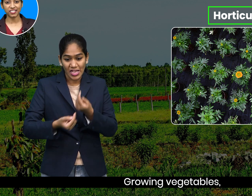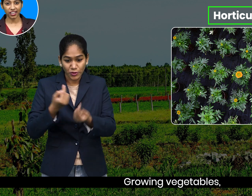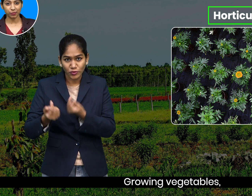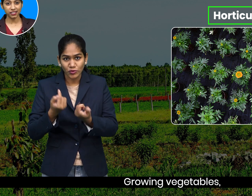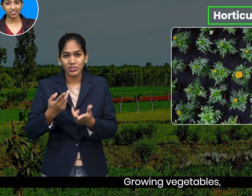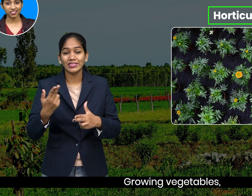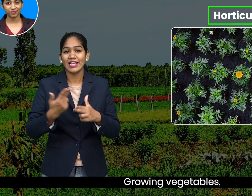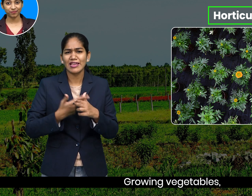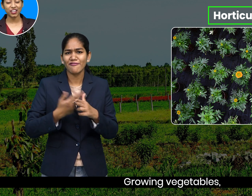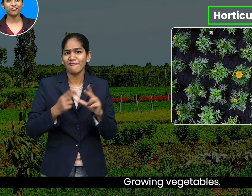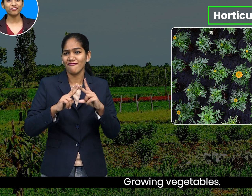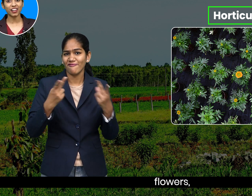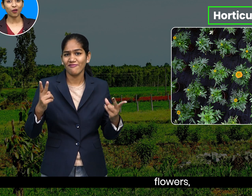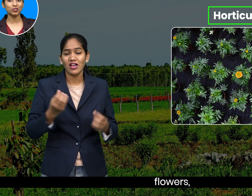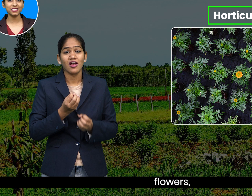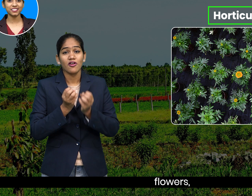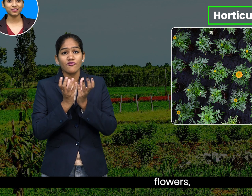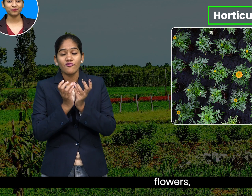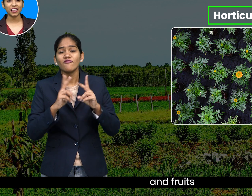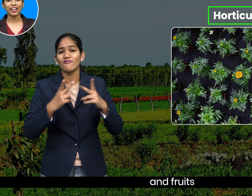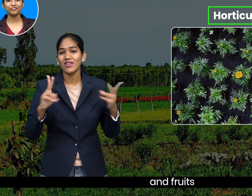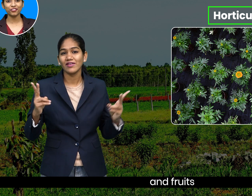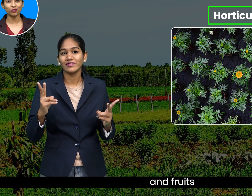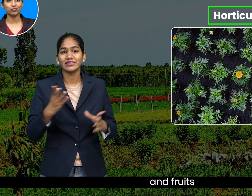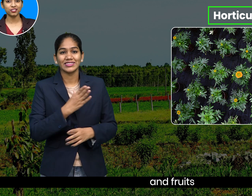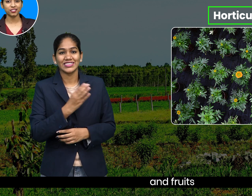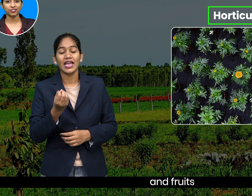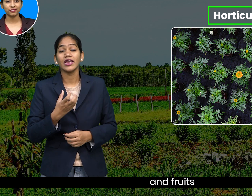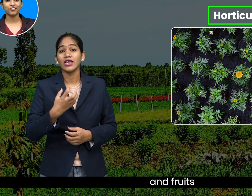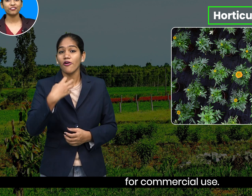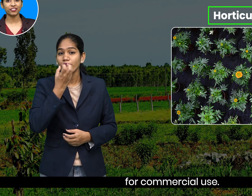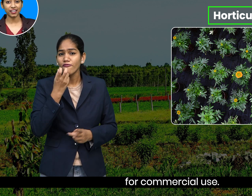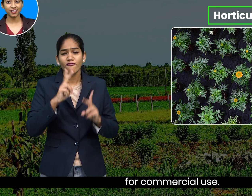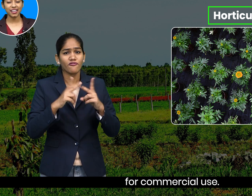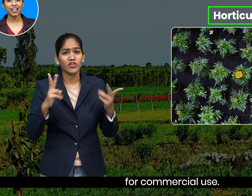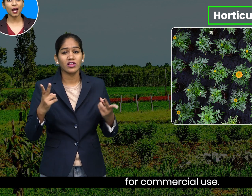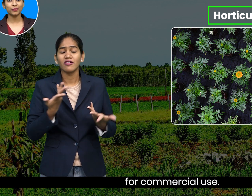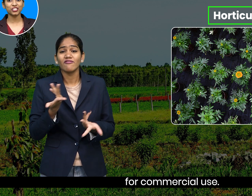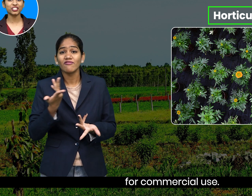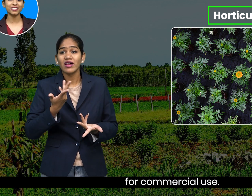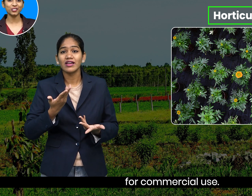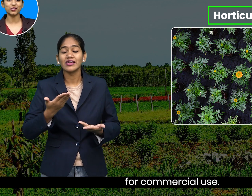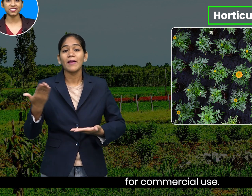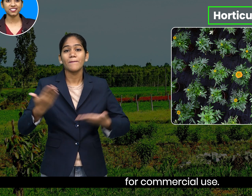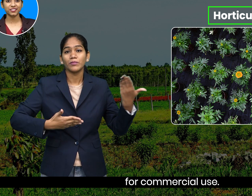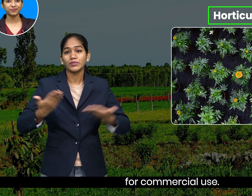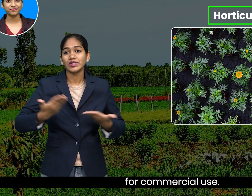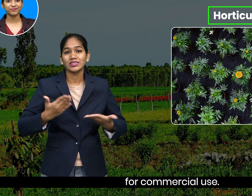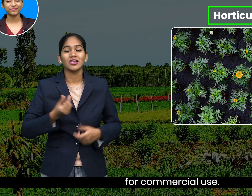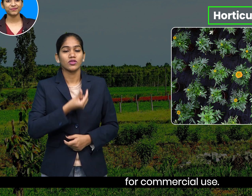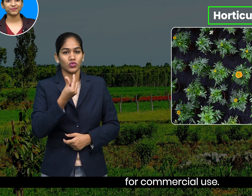growing vegetables, flowers, and fruits for commercial